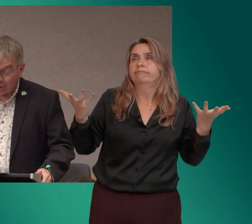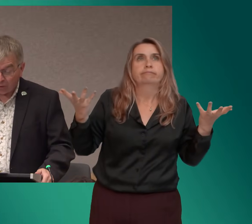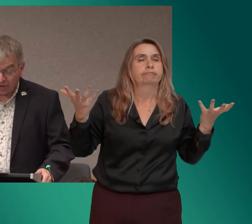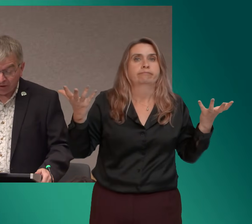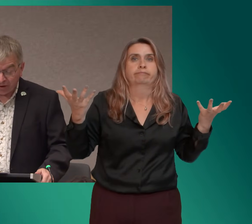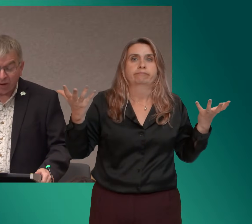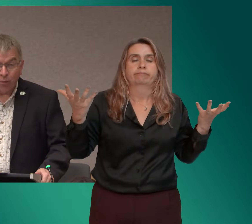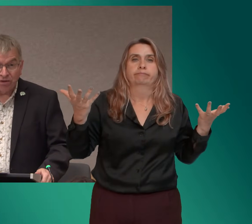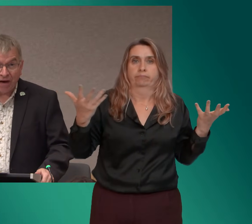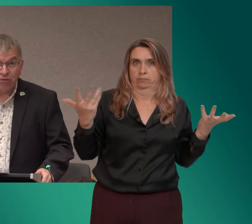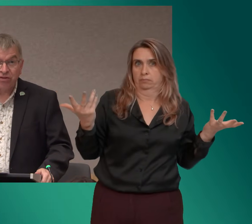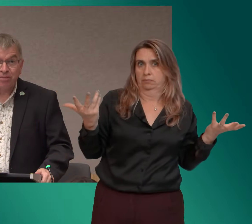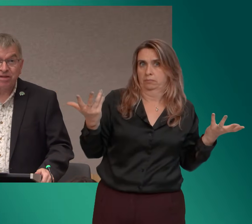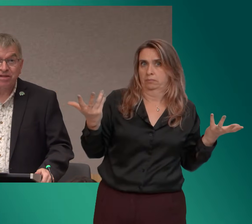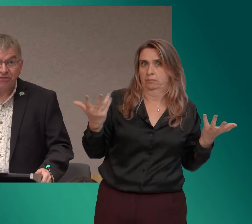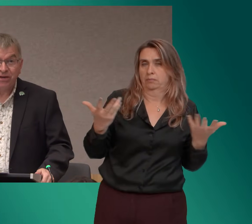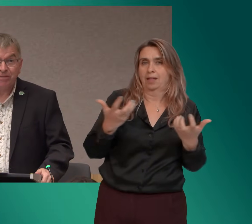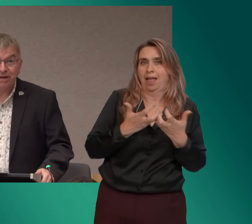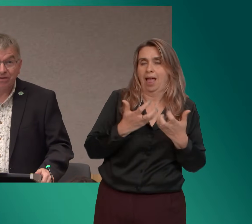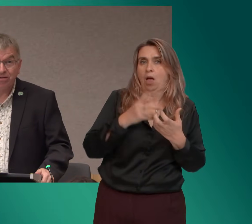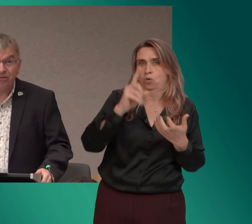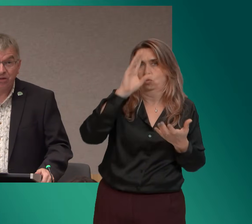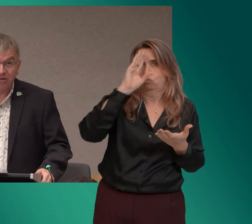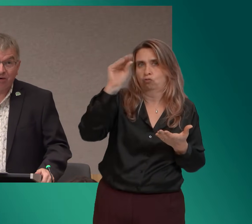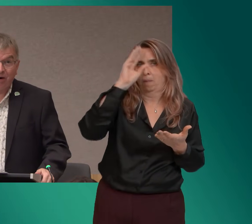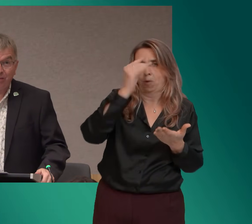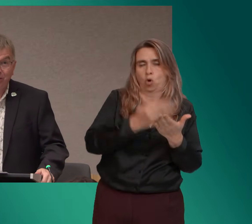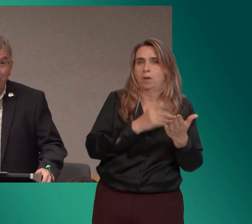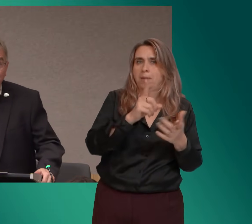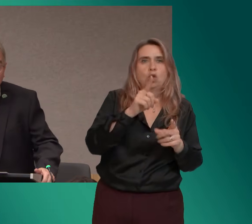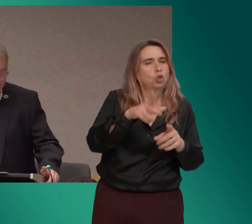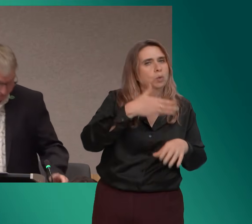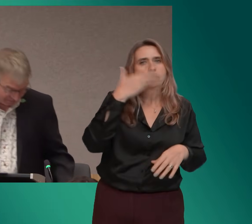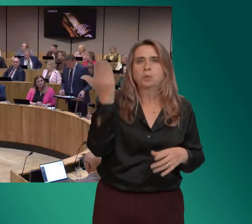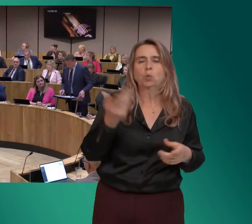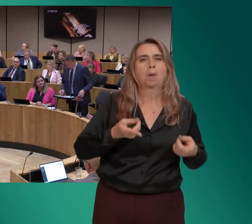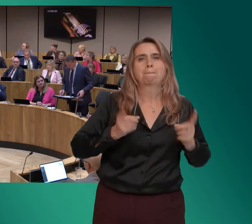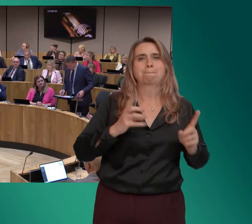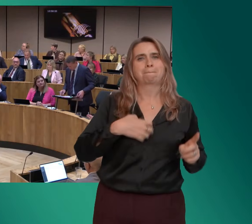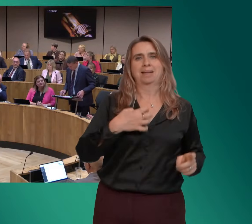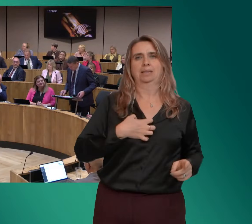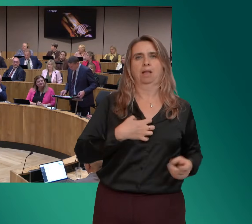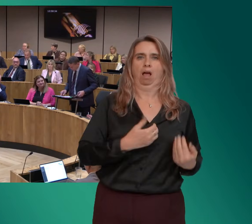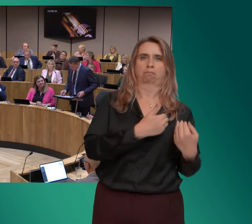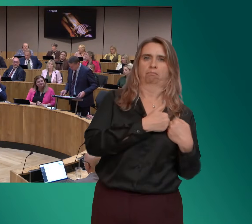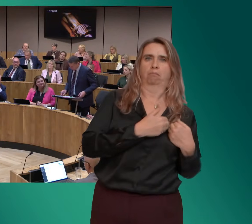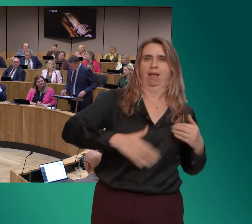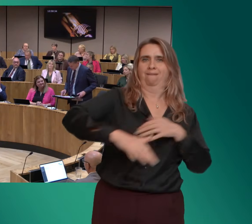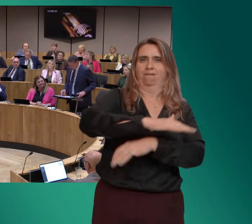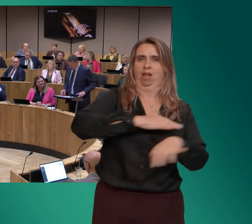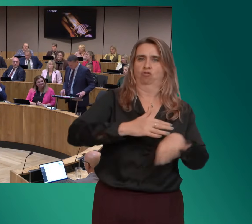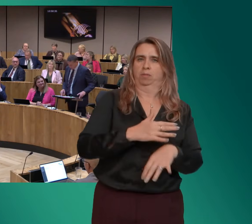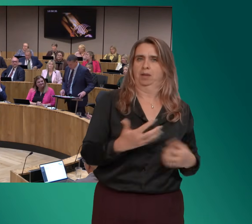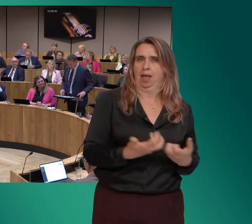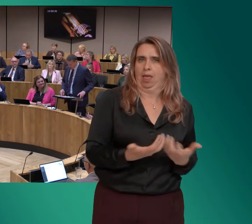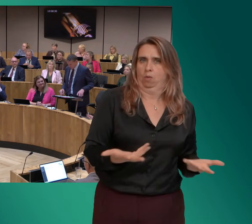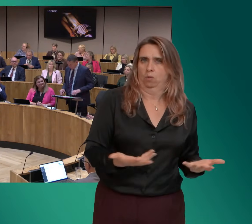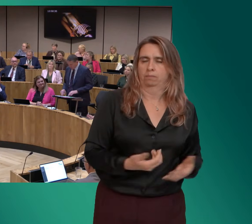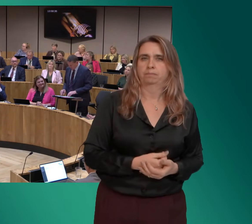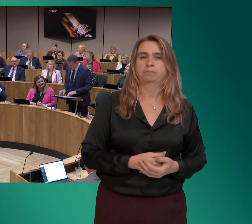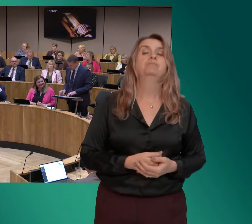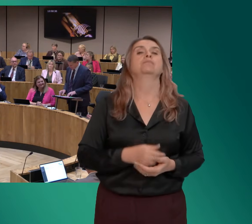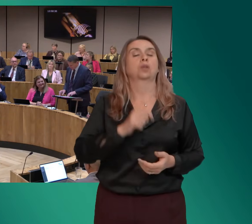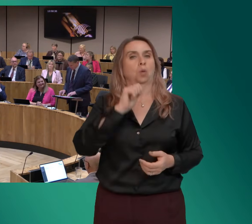and reported without a specific Minister for the Environment? Across all of our commitments, this government will